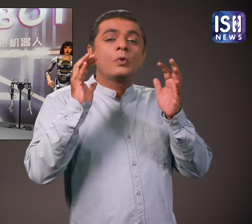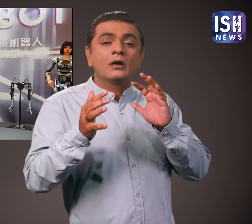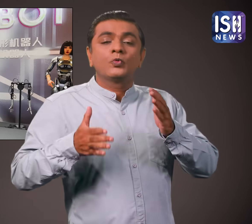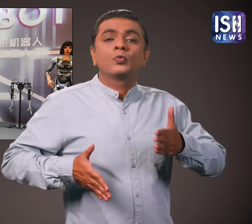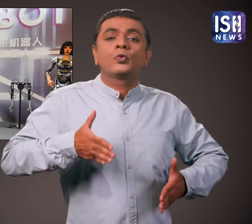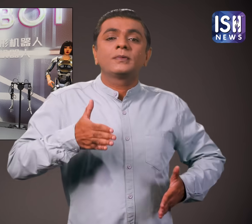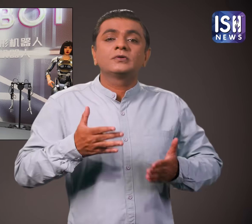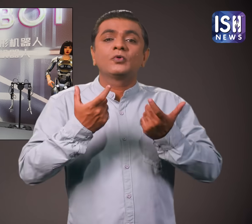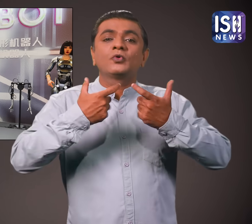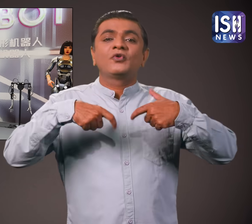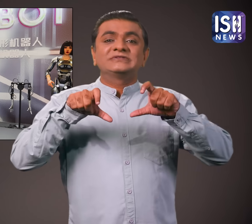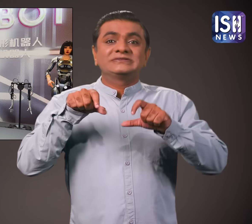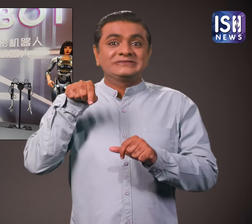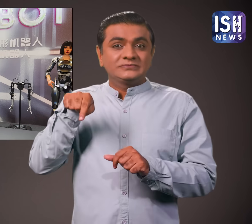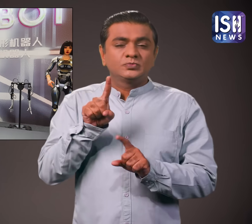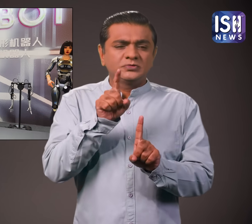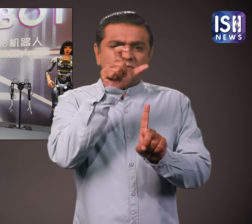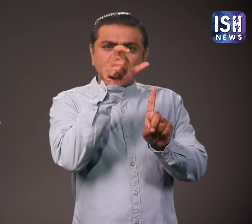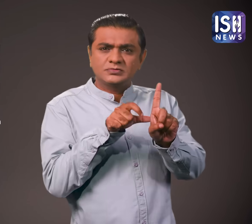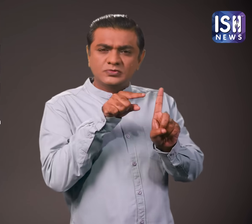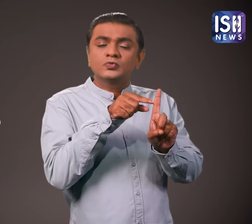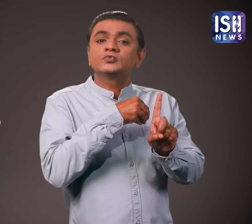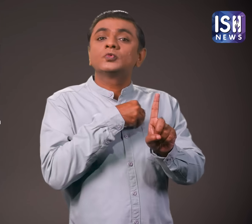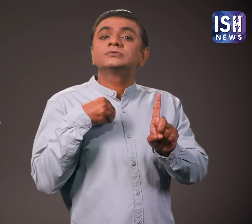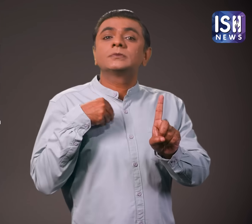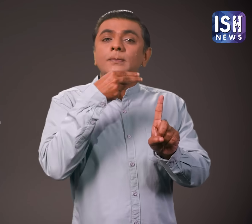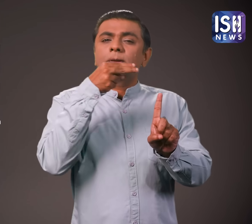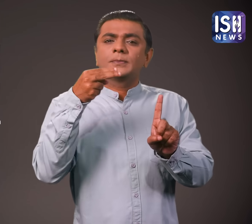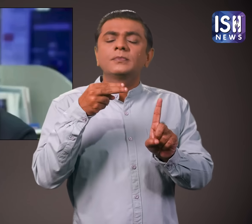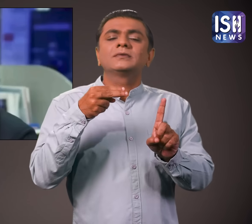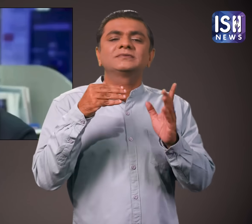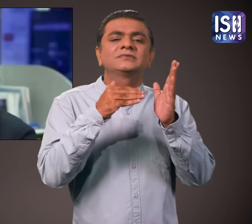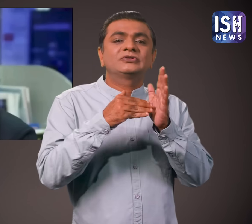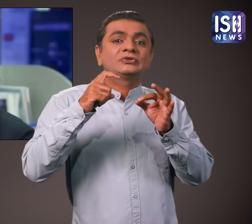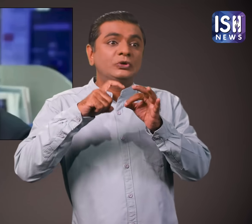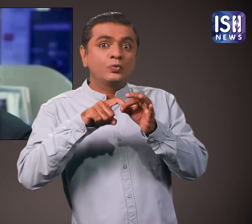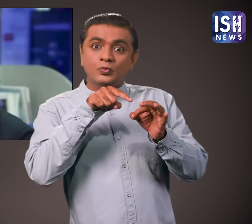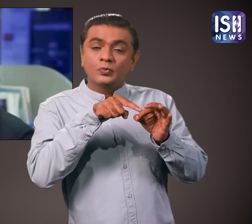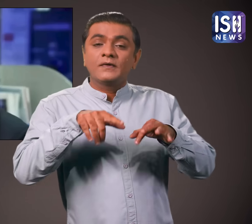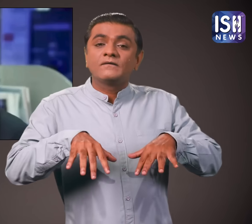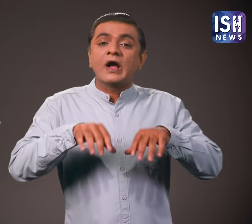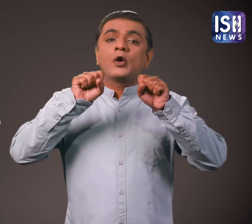Dr. Zhang Chifeng, founder of Kaiwa Technology, was present.